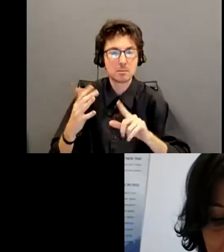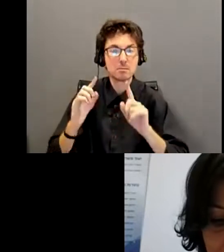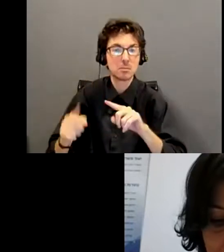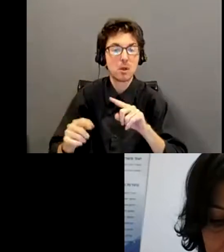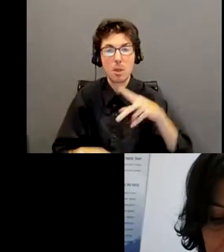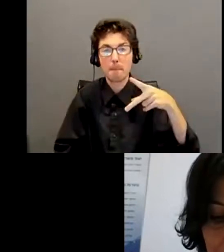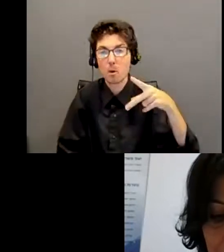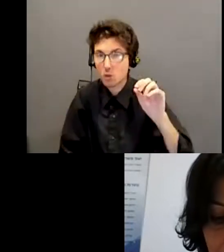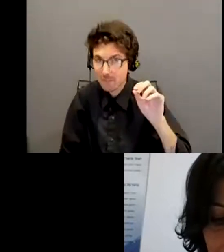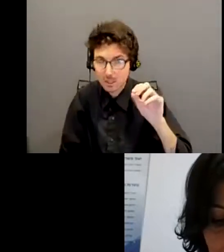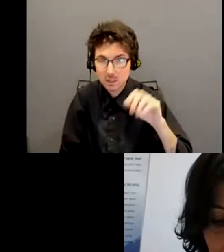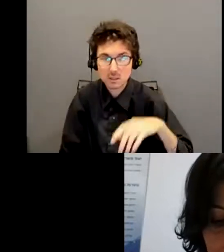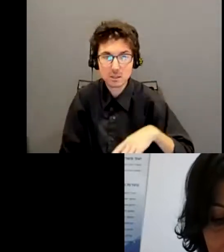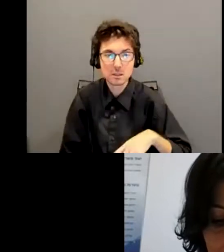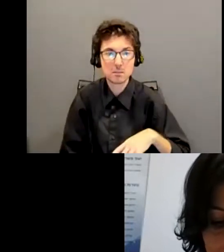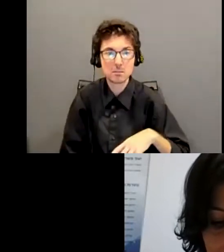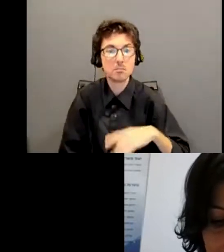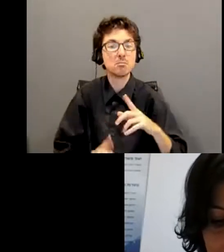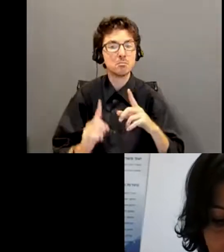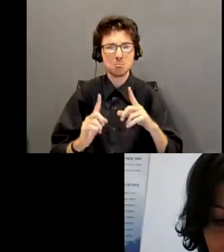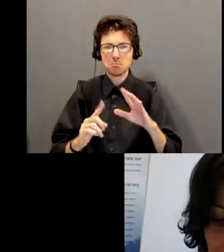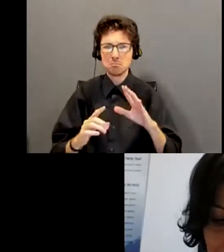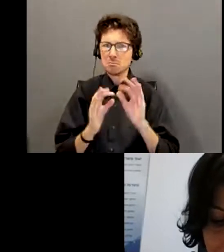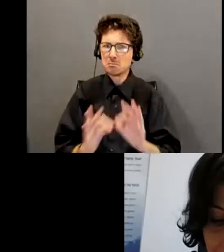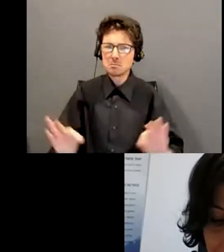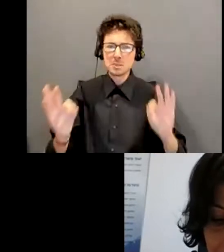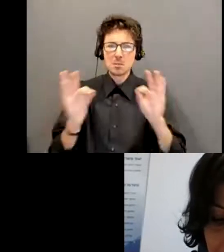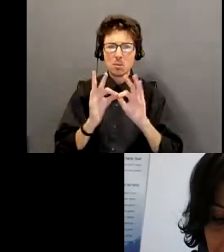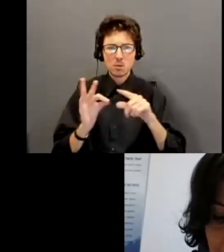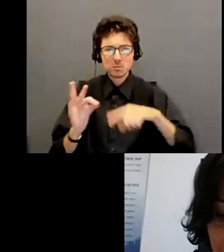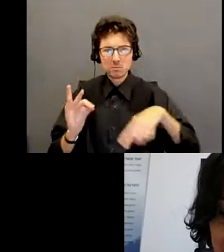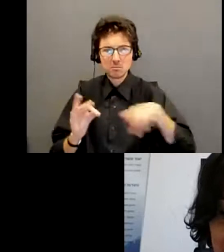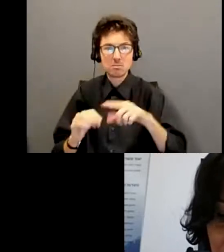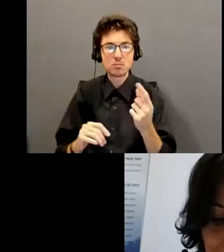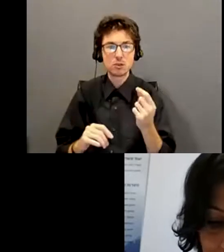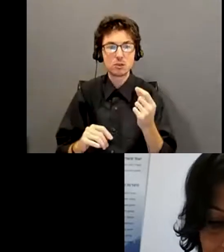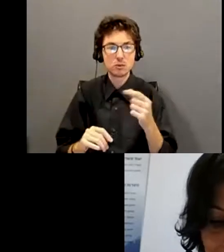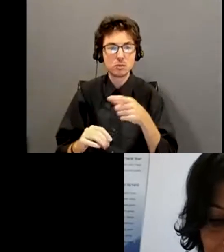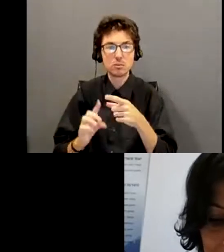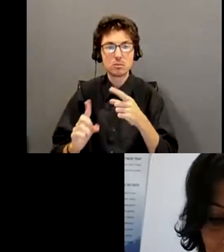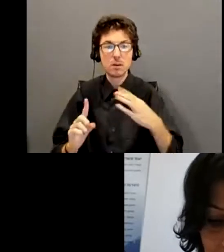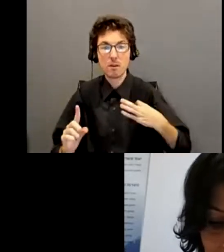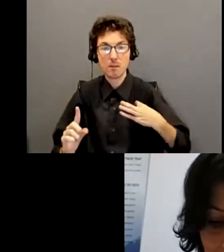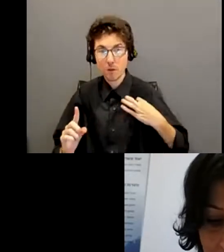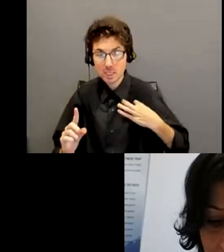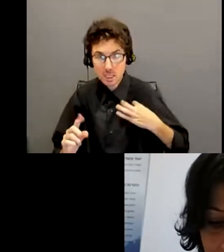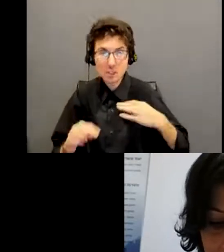friendships with others and to develop the skills in what they love. Our institution helps the trainees to strengthen their